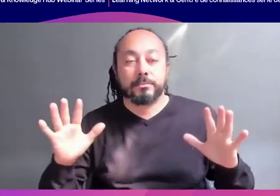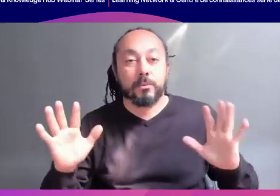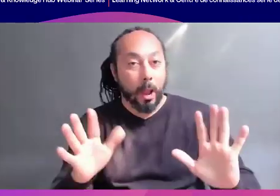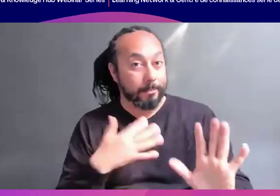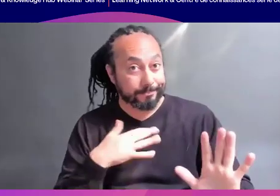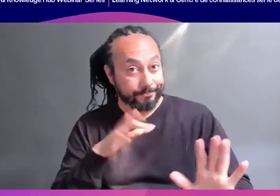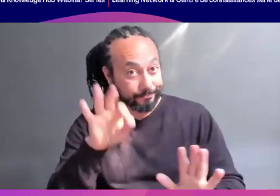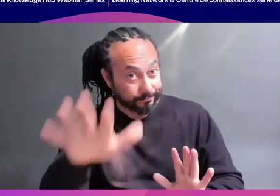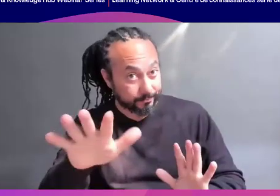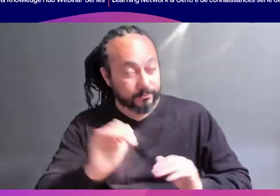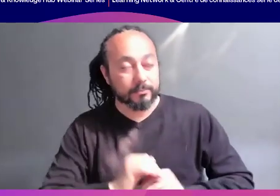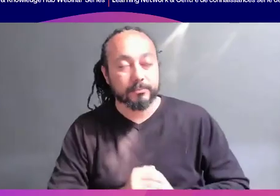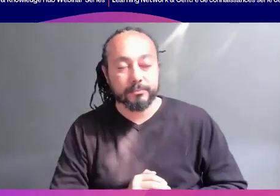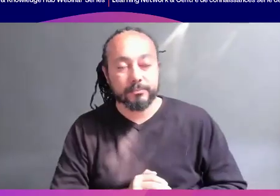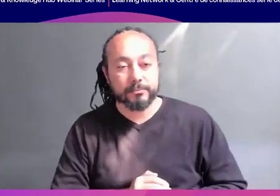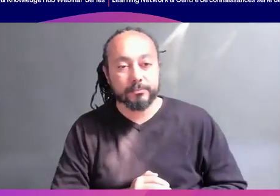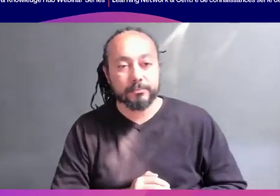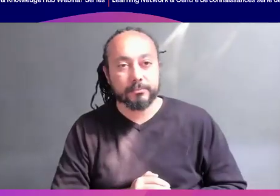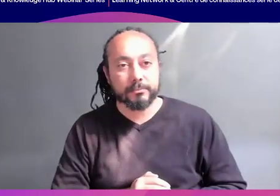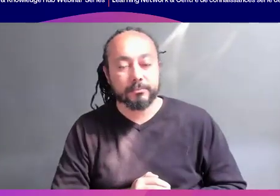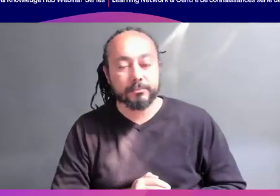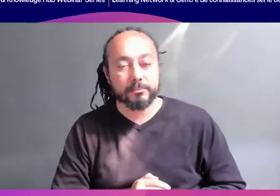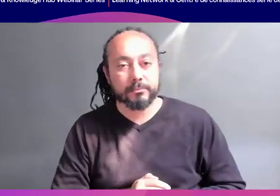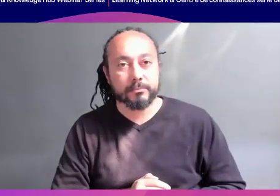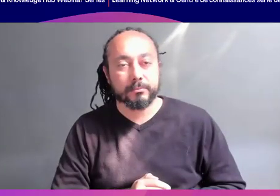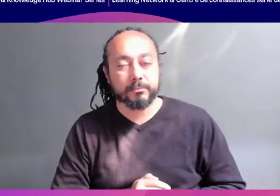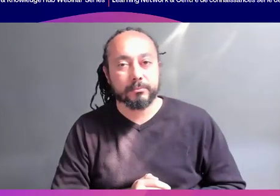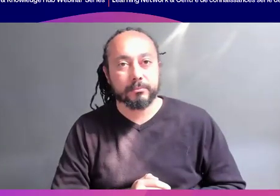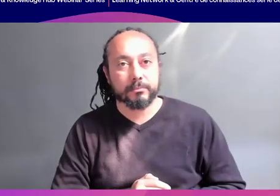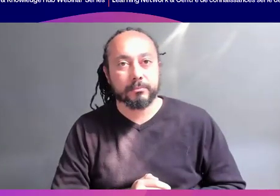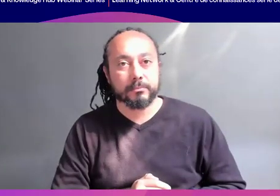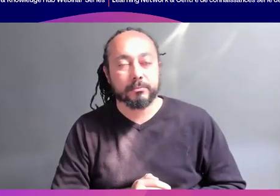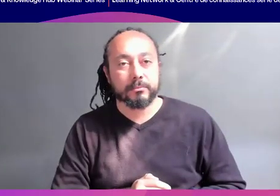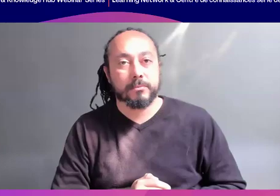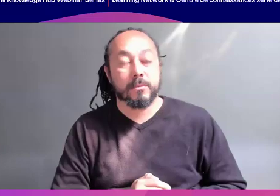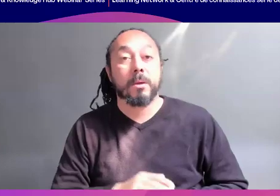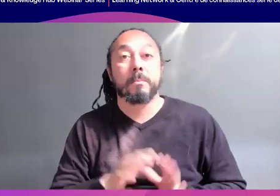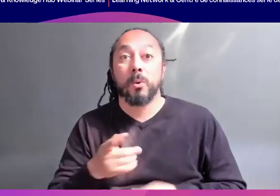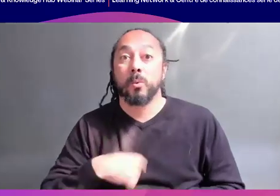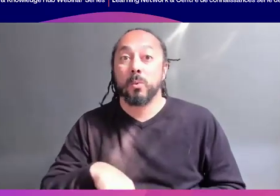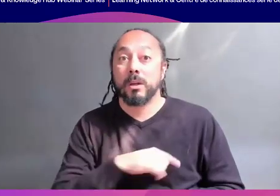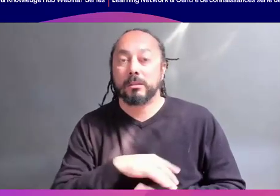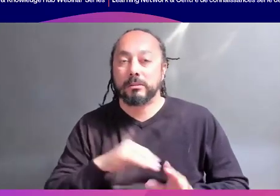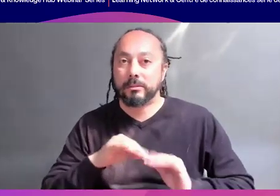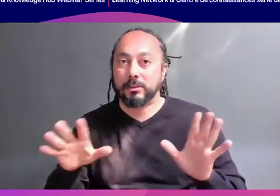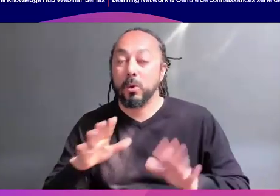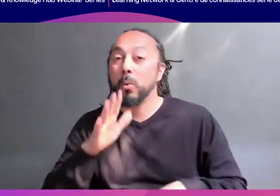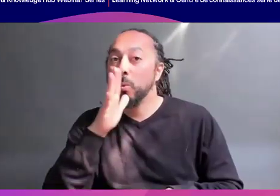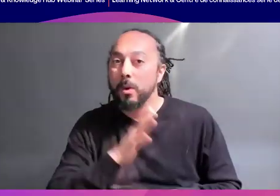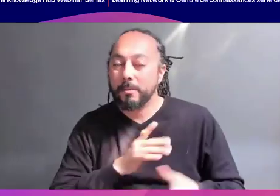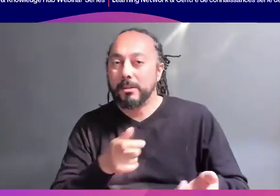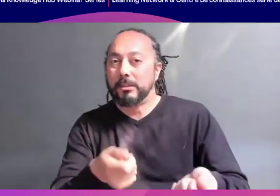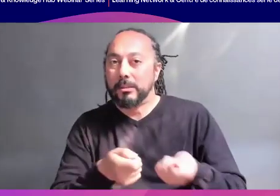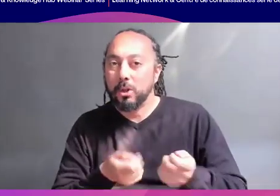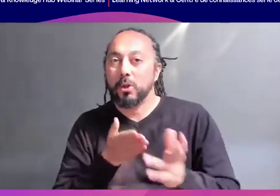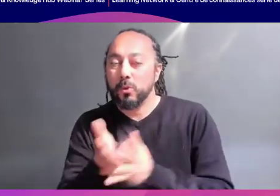that, we are clear that the women are recruited via those agencies. So